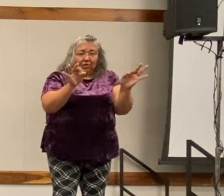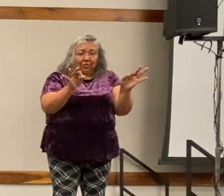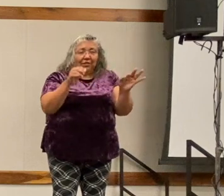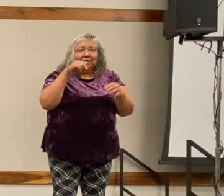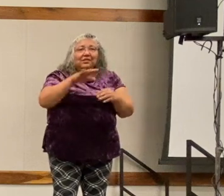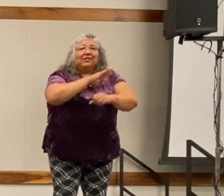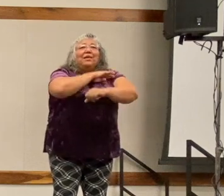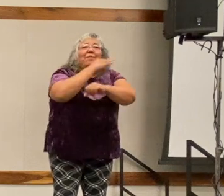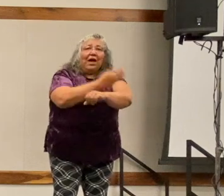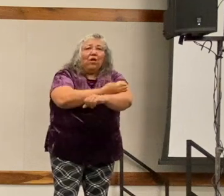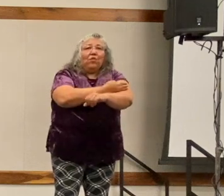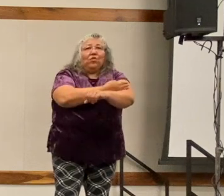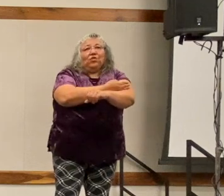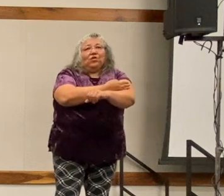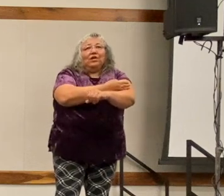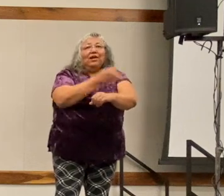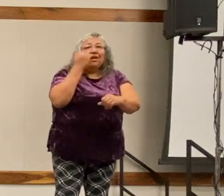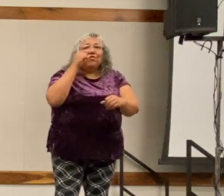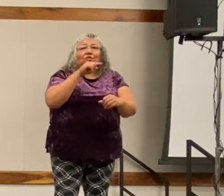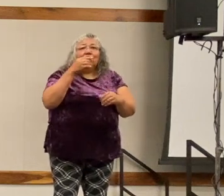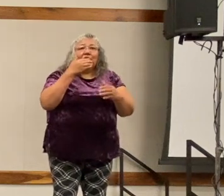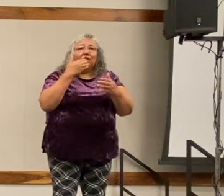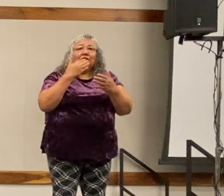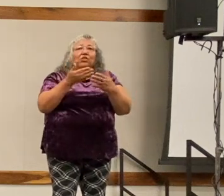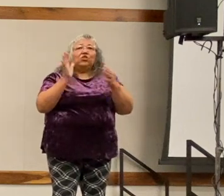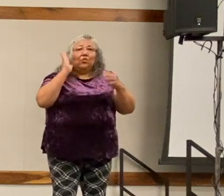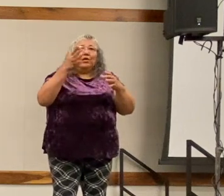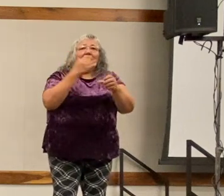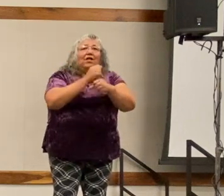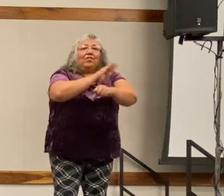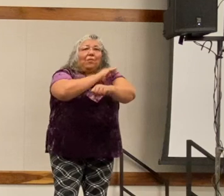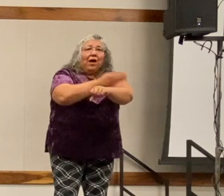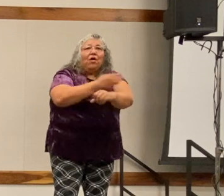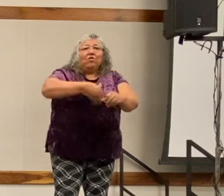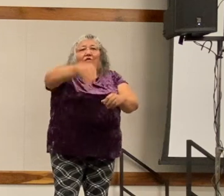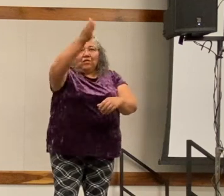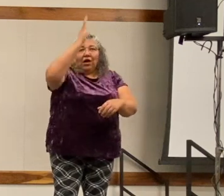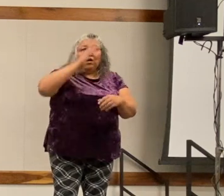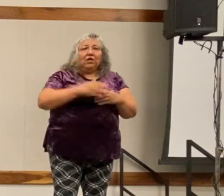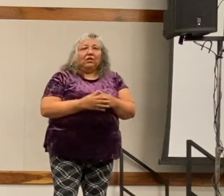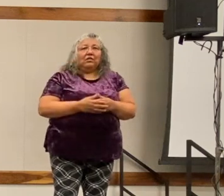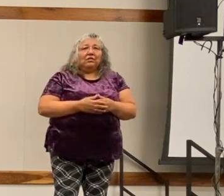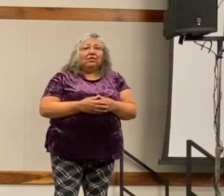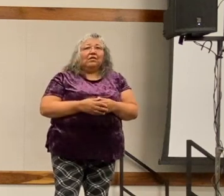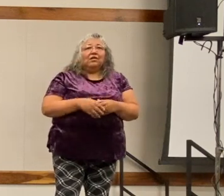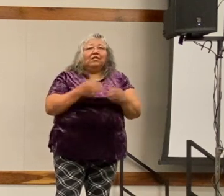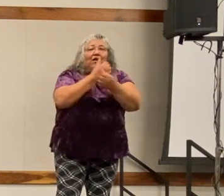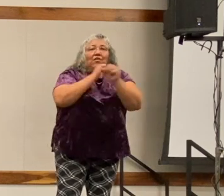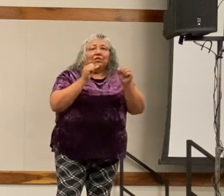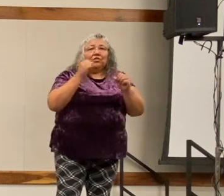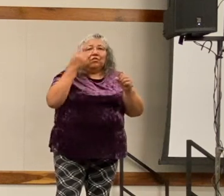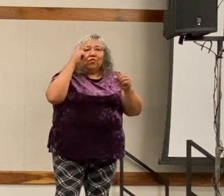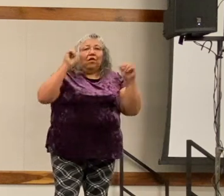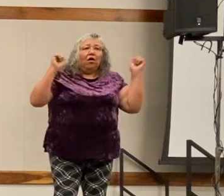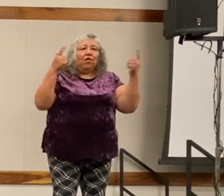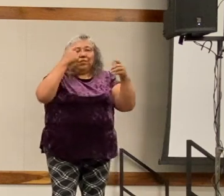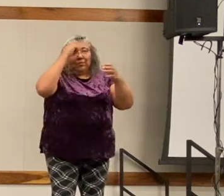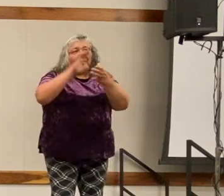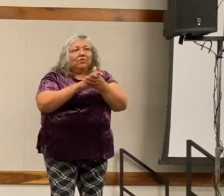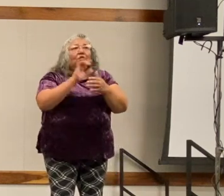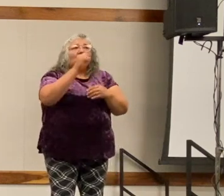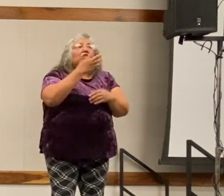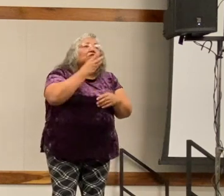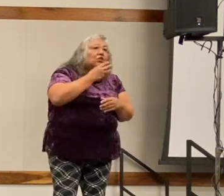the power, right? So if you're working out, what are you going to get? The power of God for salvation to everyone who believes. First the